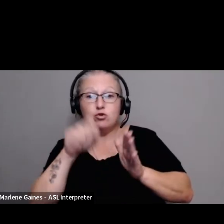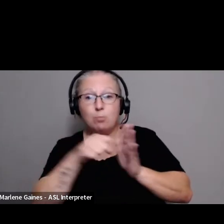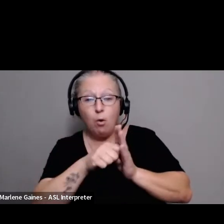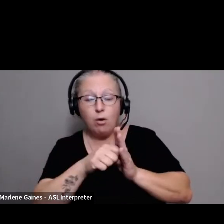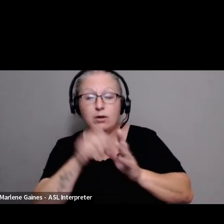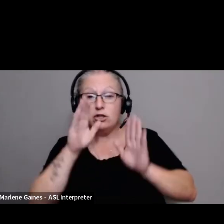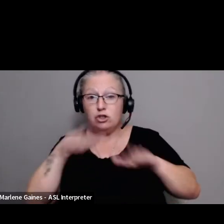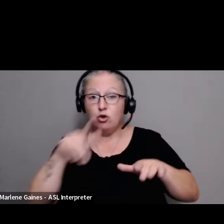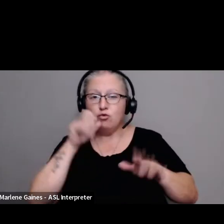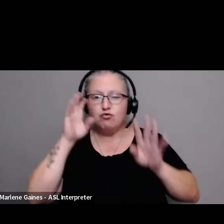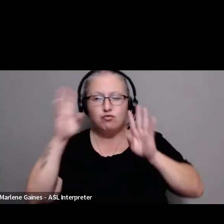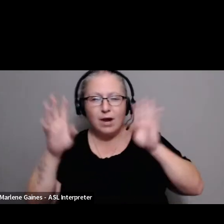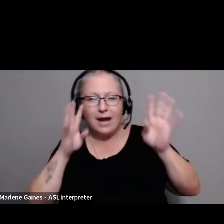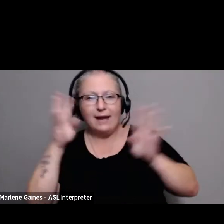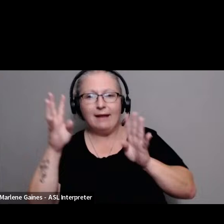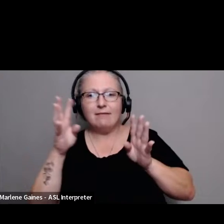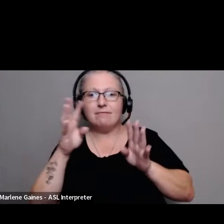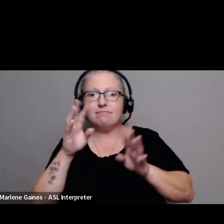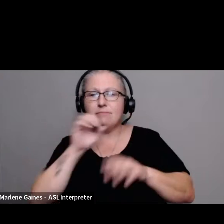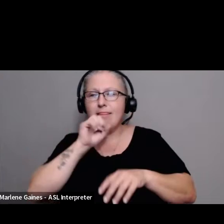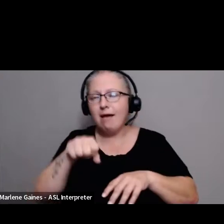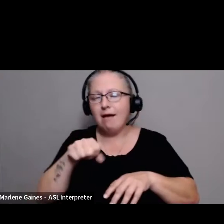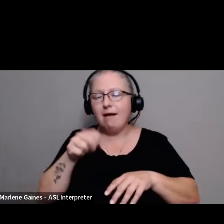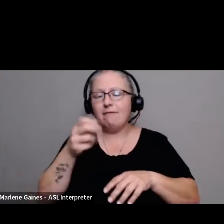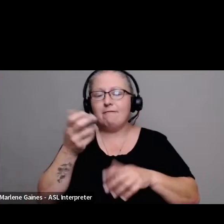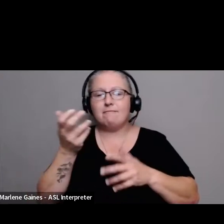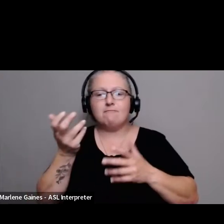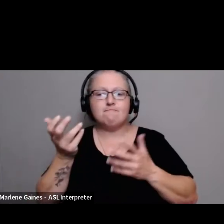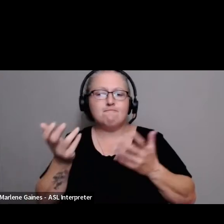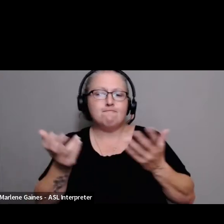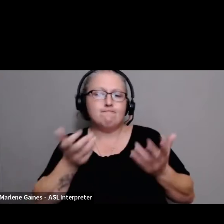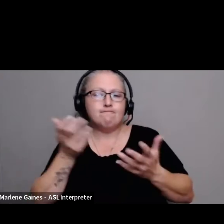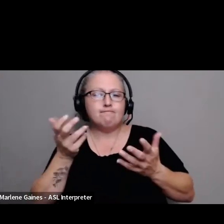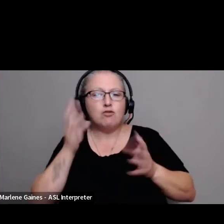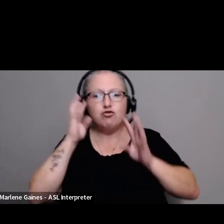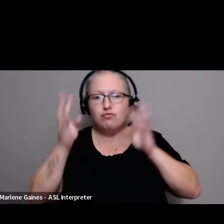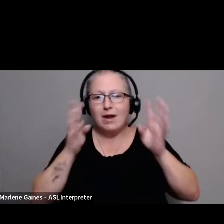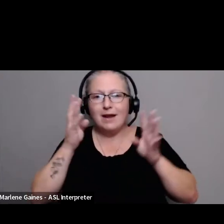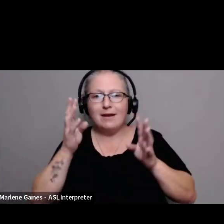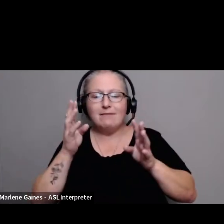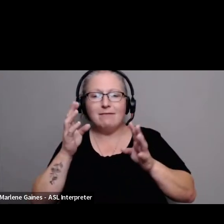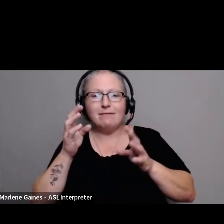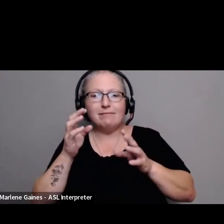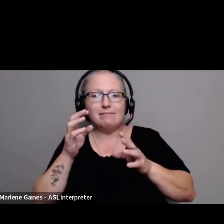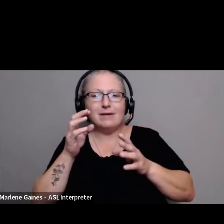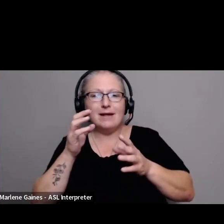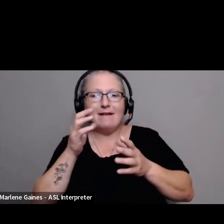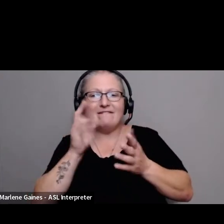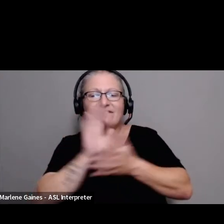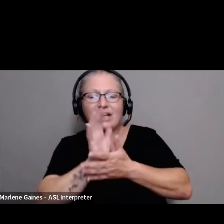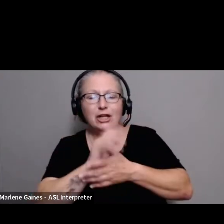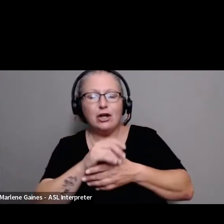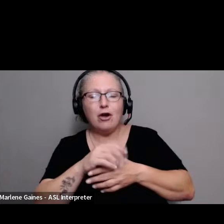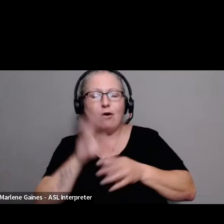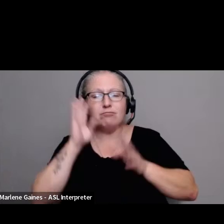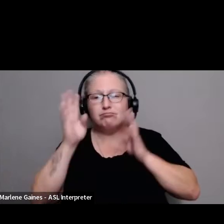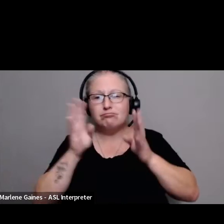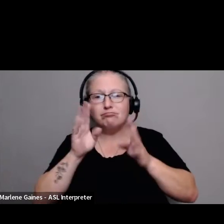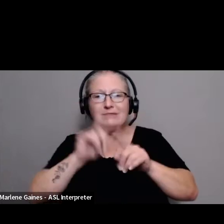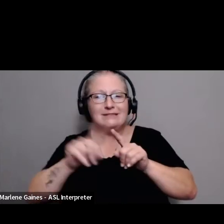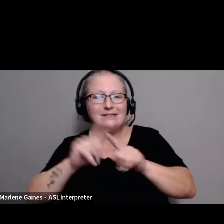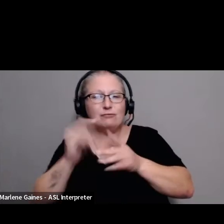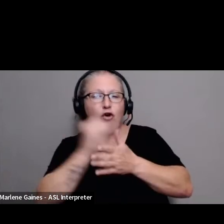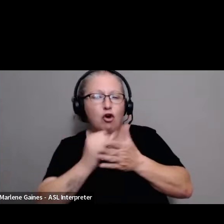are creative, who love, if you will, the creator economy, videos, video creation, arts,